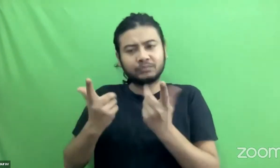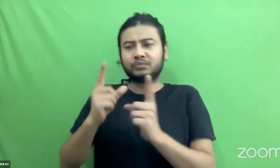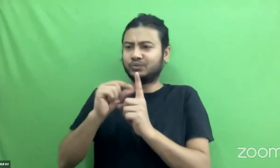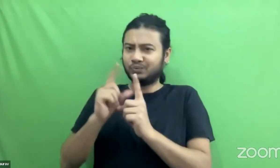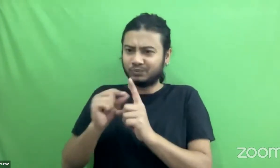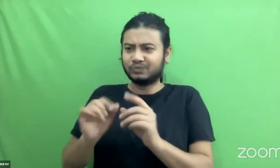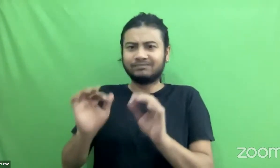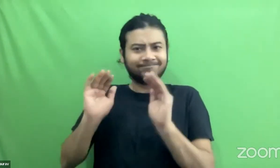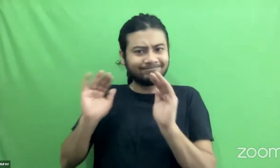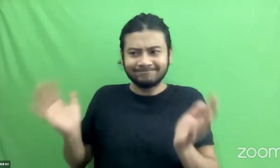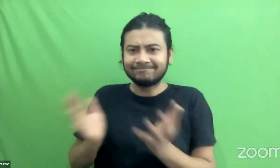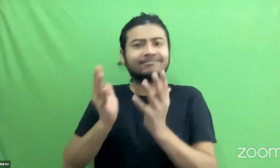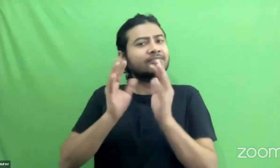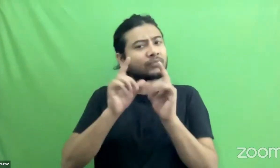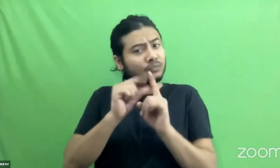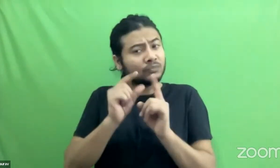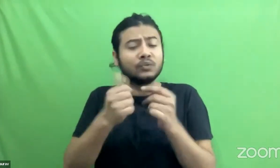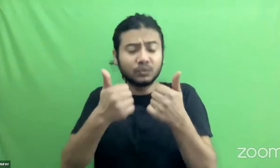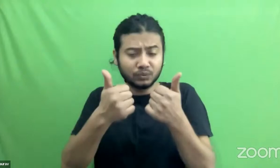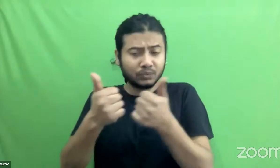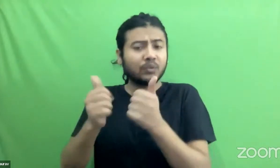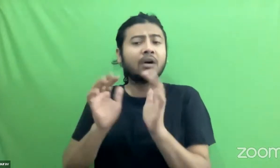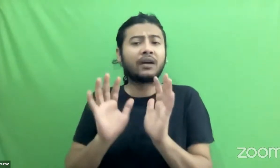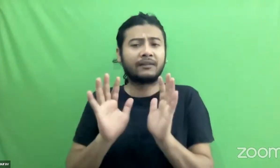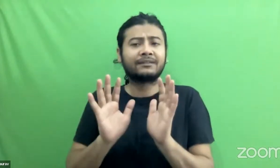Krishna, who don't want to understand about who is Supreme God.